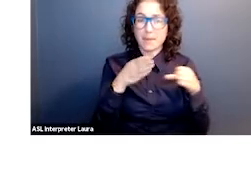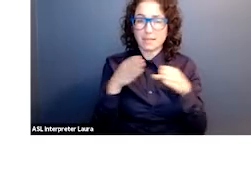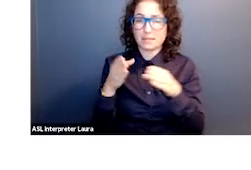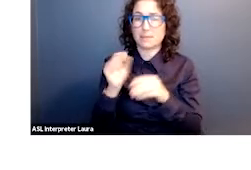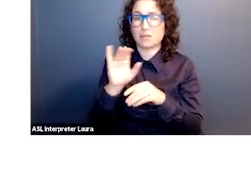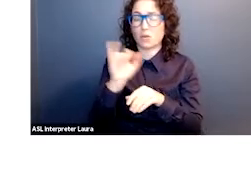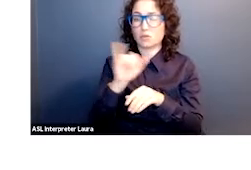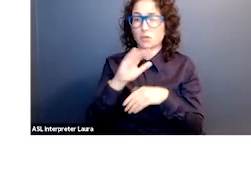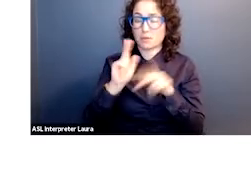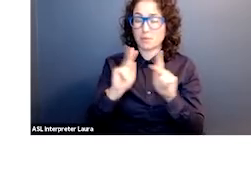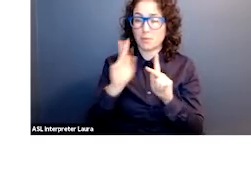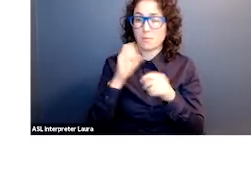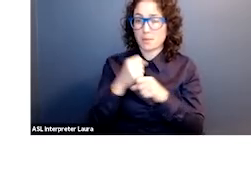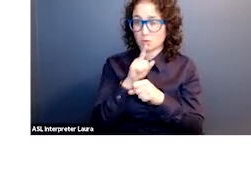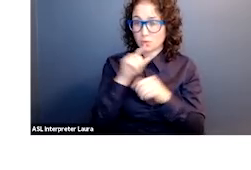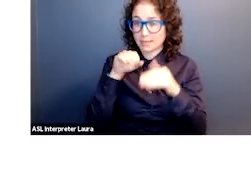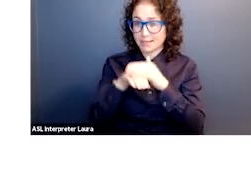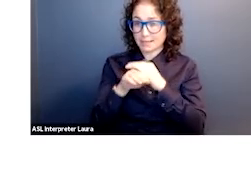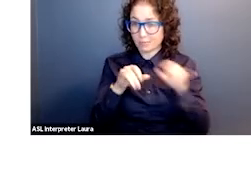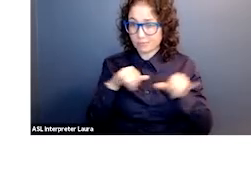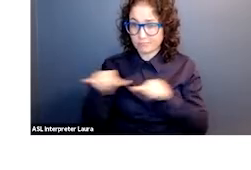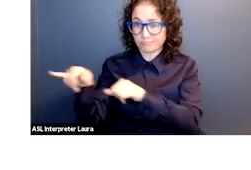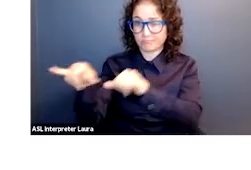people to make them accessible to all.